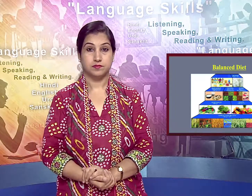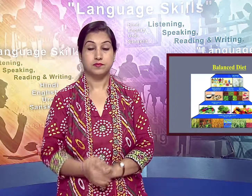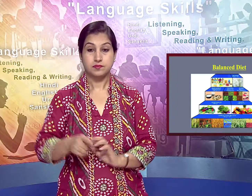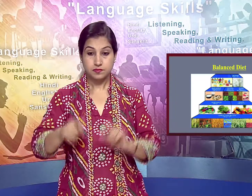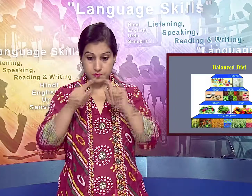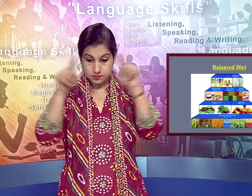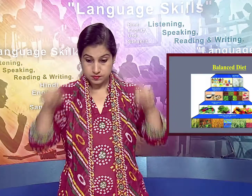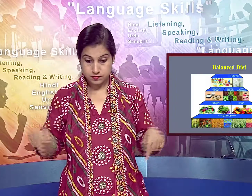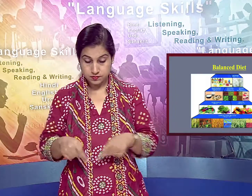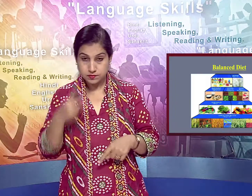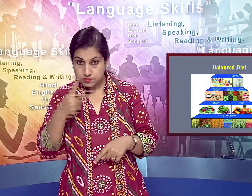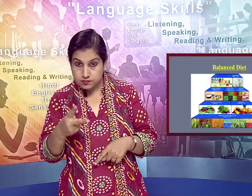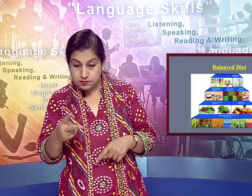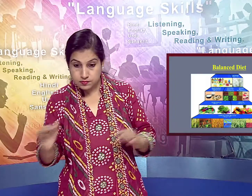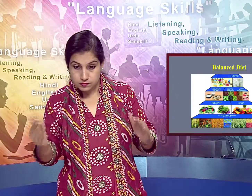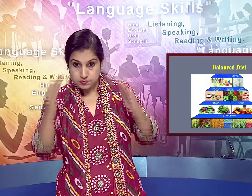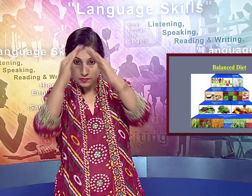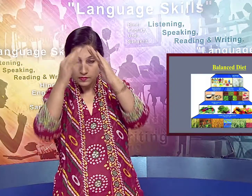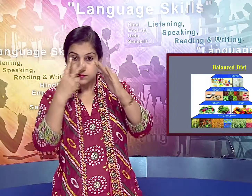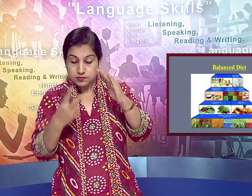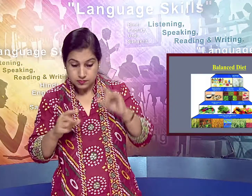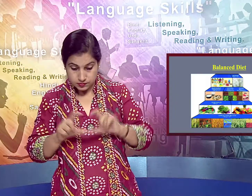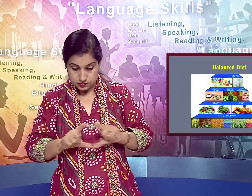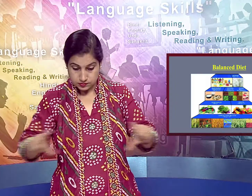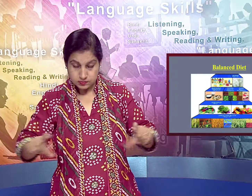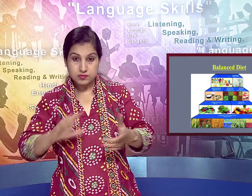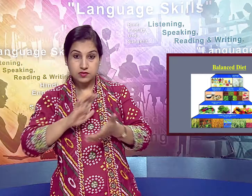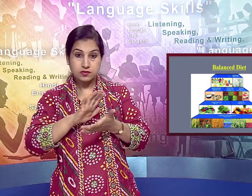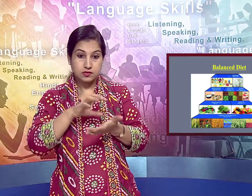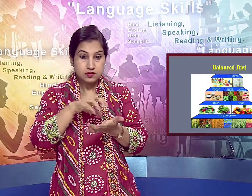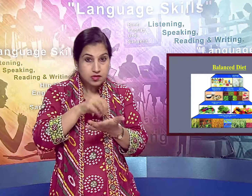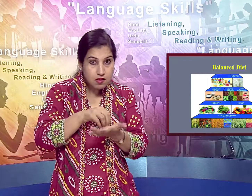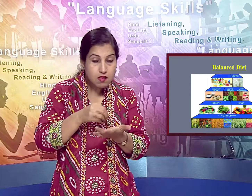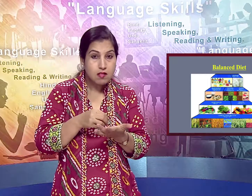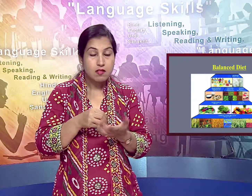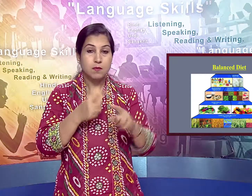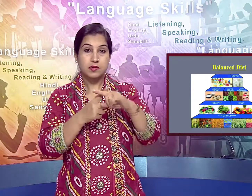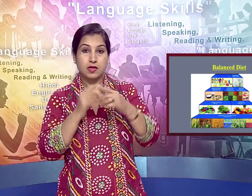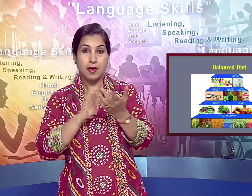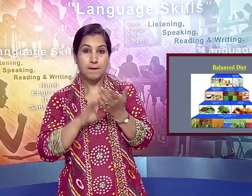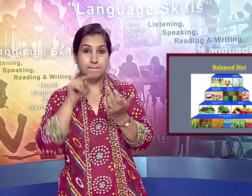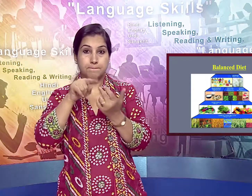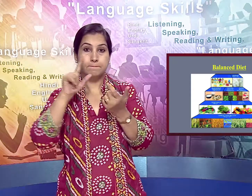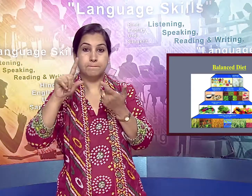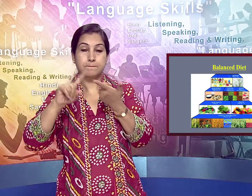In this pyramid, you can see cereals and millets are at the lower